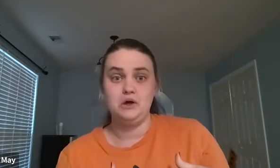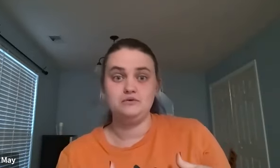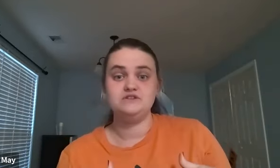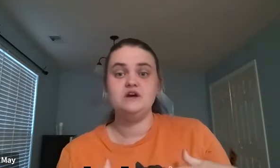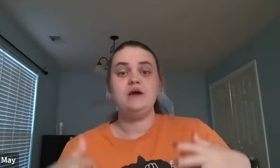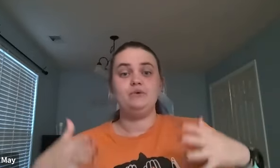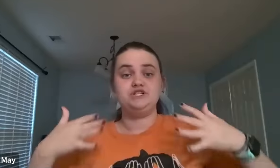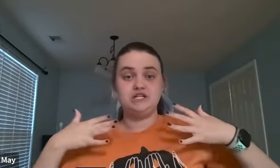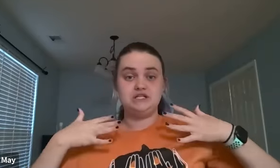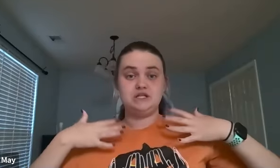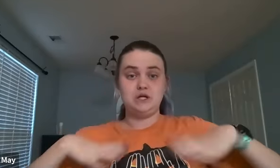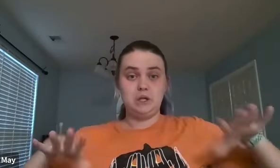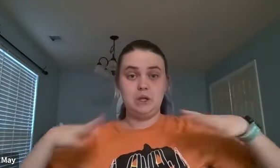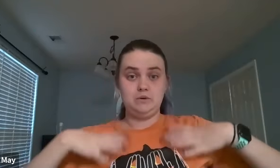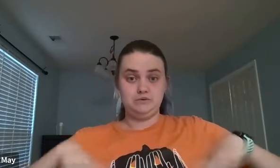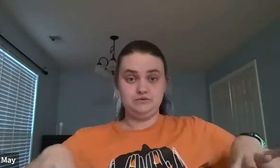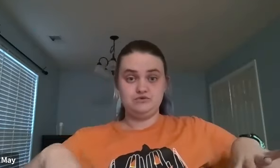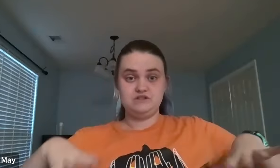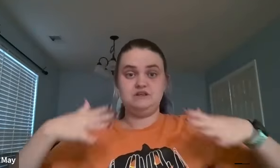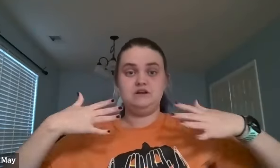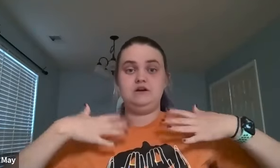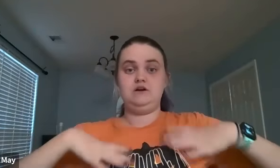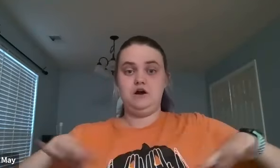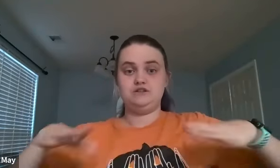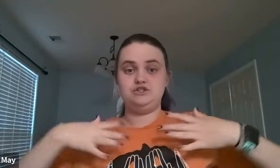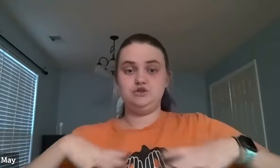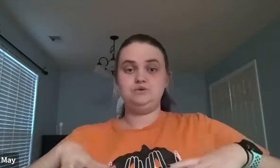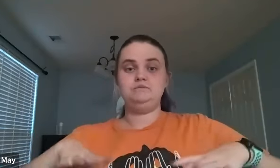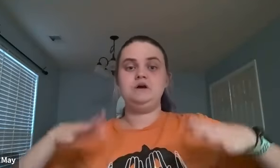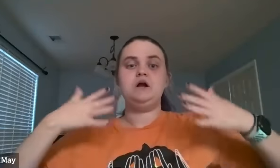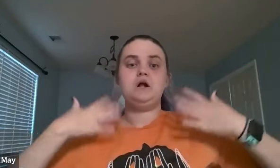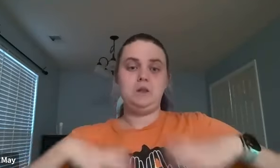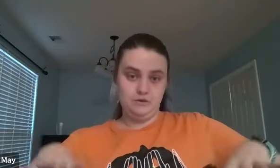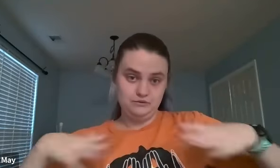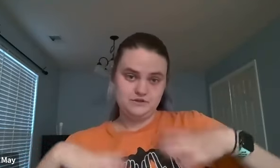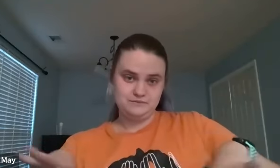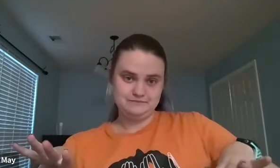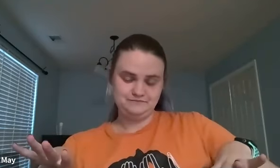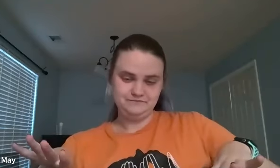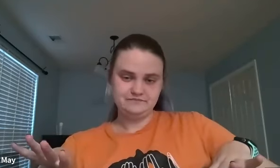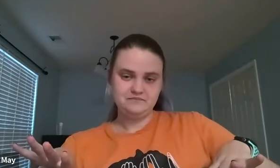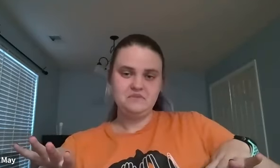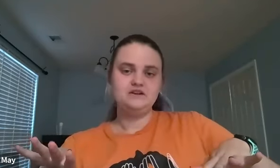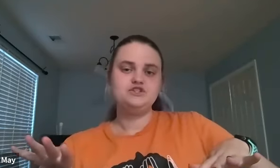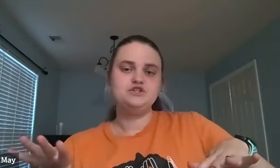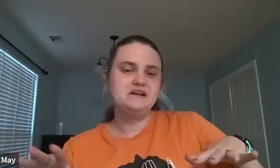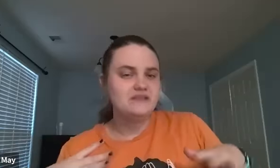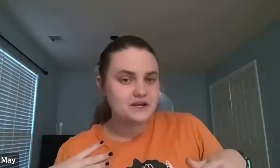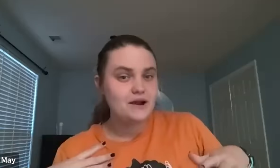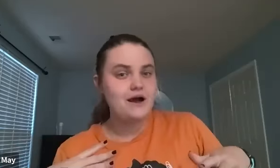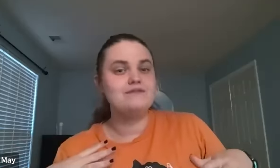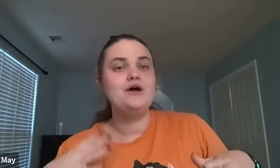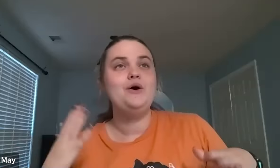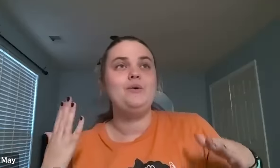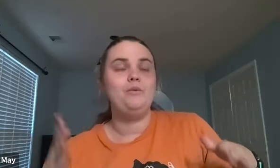clothes, which is clothes. Costume, clothes. To be clear of what